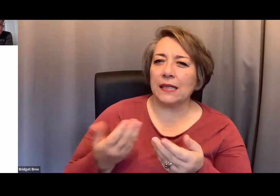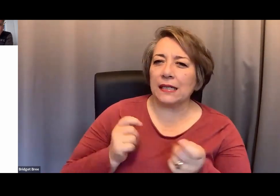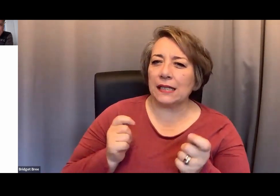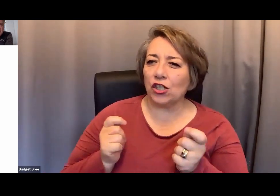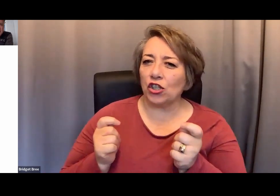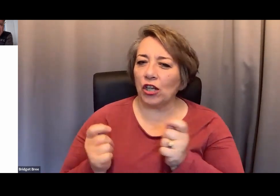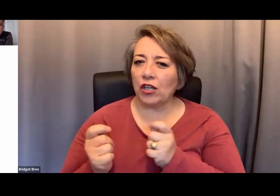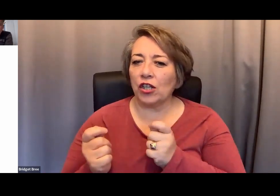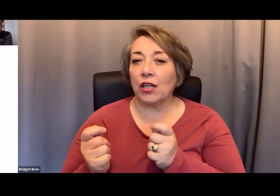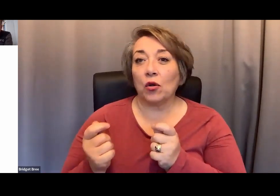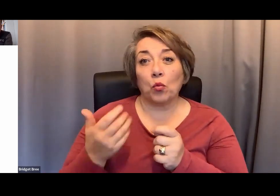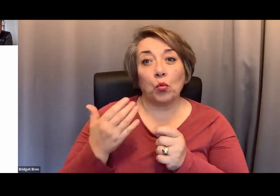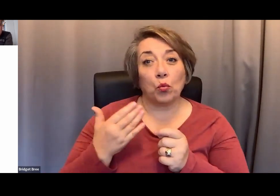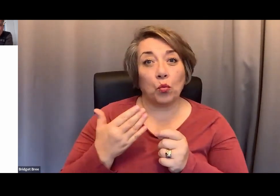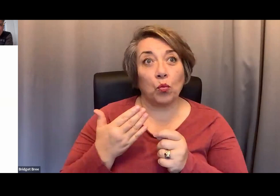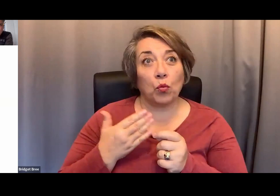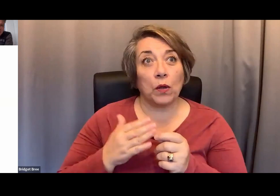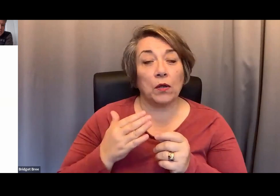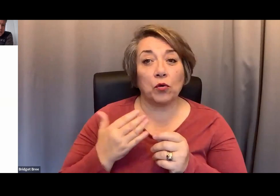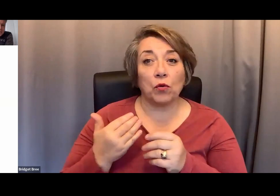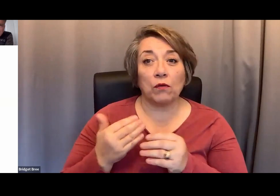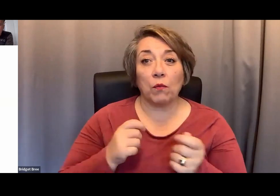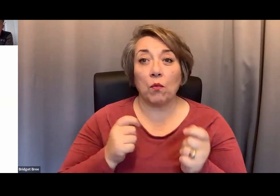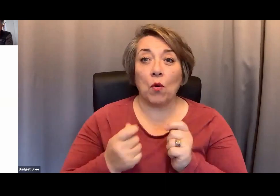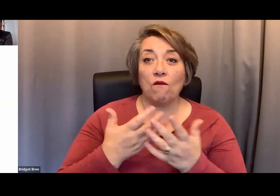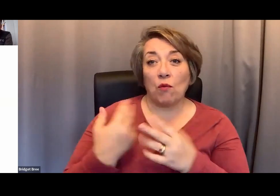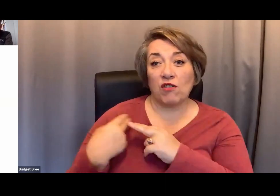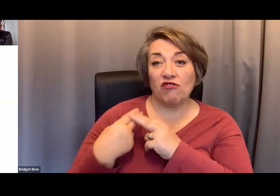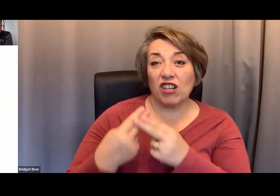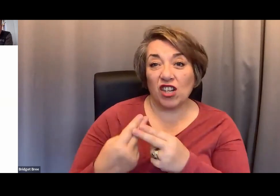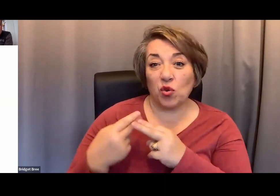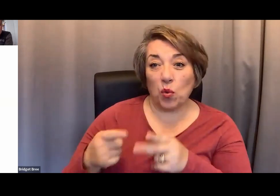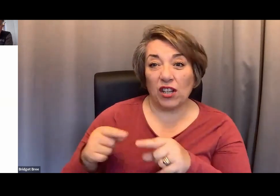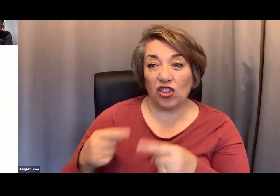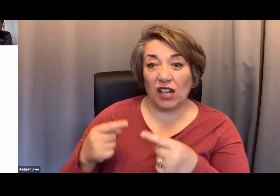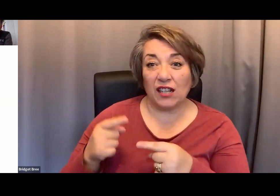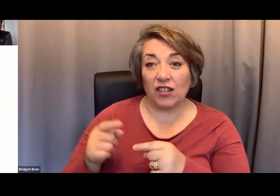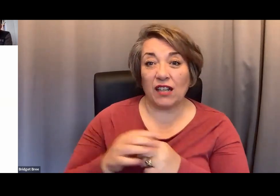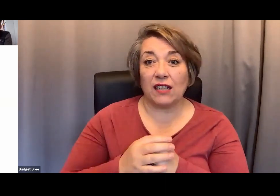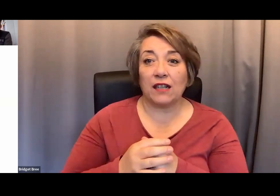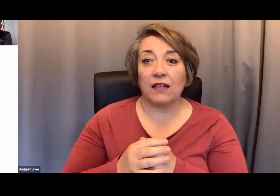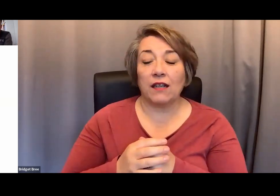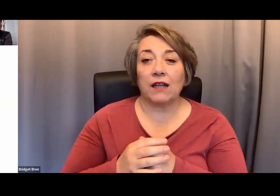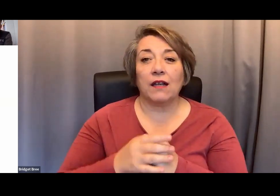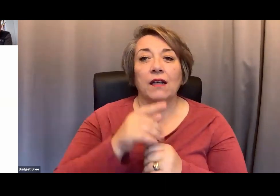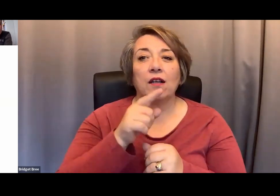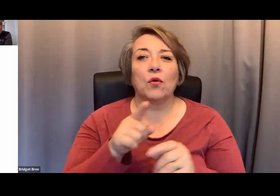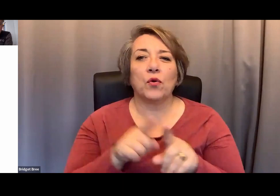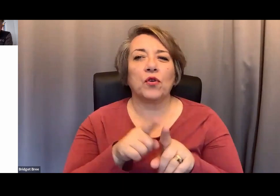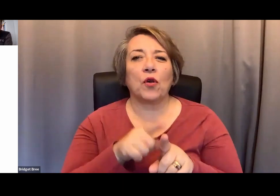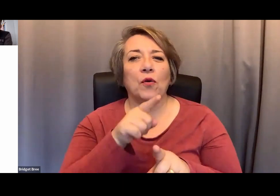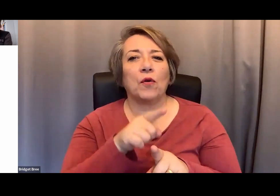need to move from a traditional and challenge that. Airbnb challenge the hotel industry, but they also have flip sides.